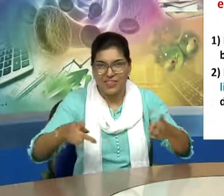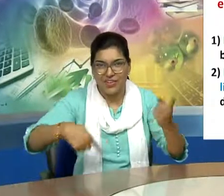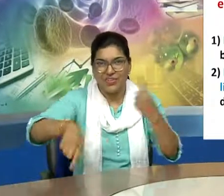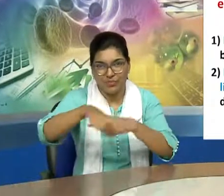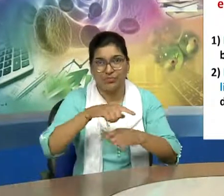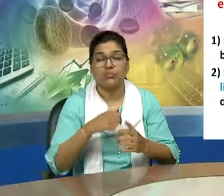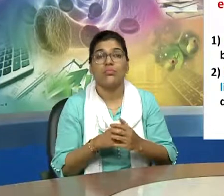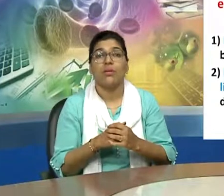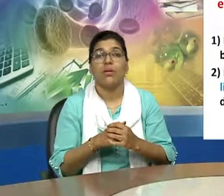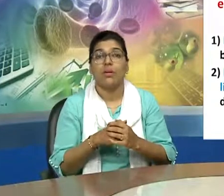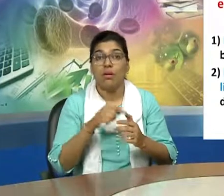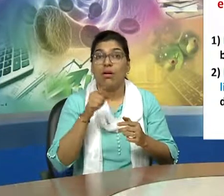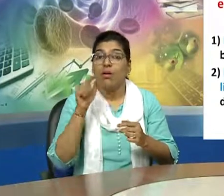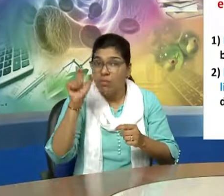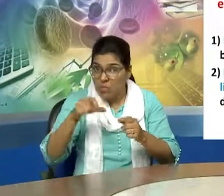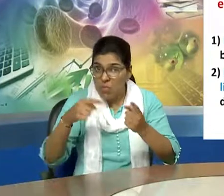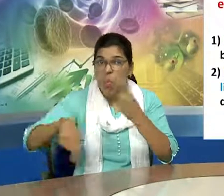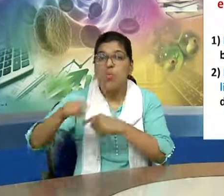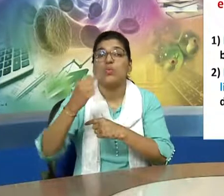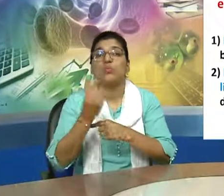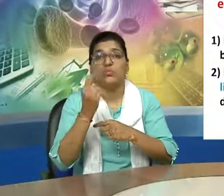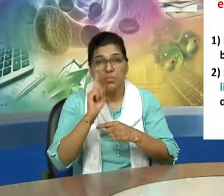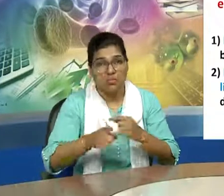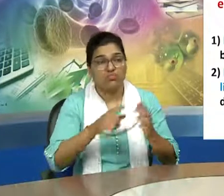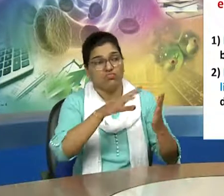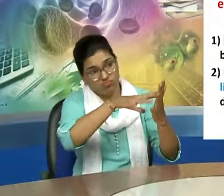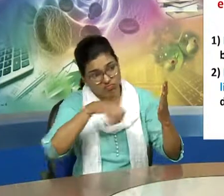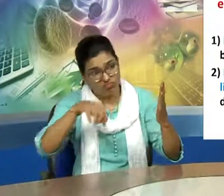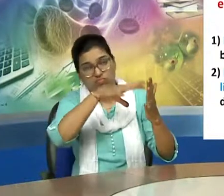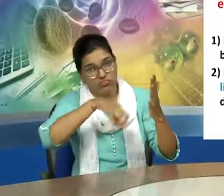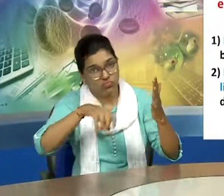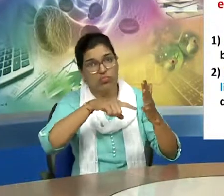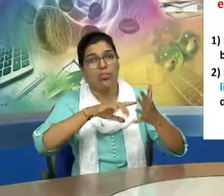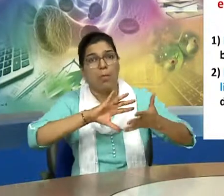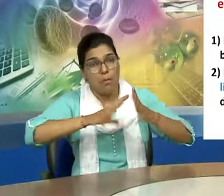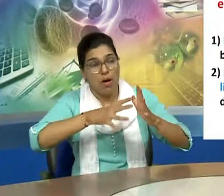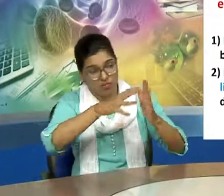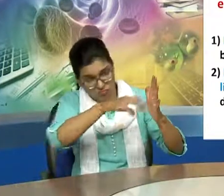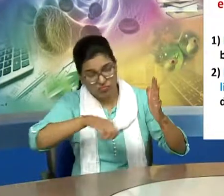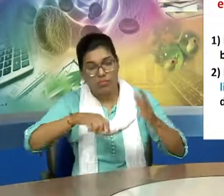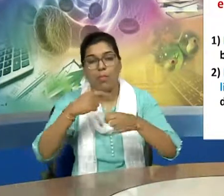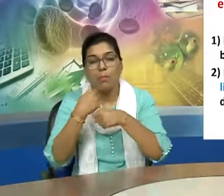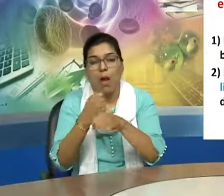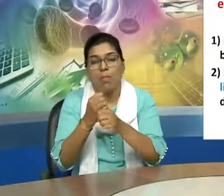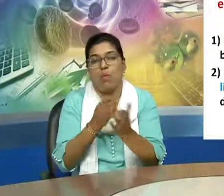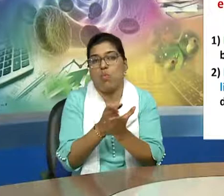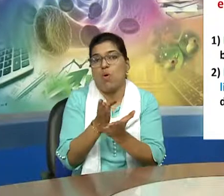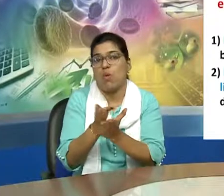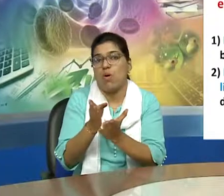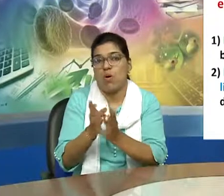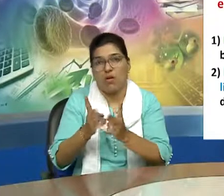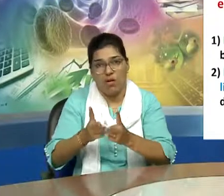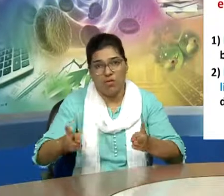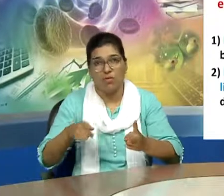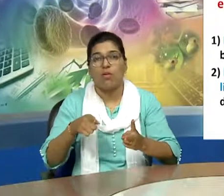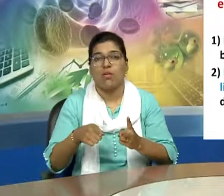resources which are used as raw material by the industries, they are all